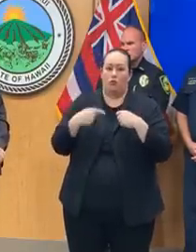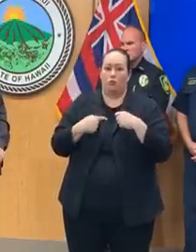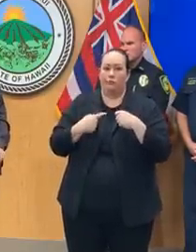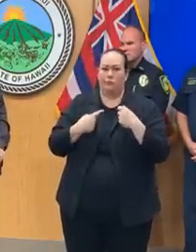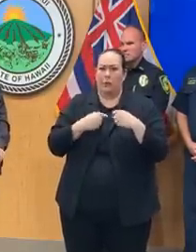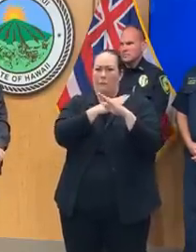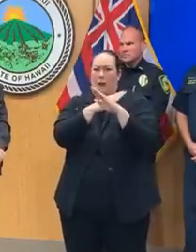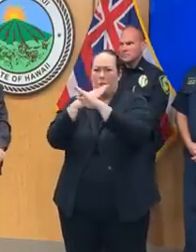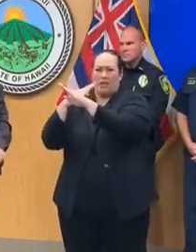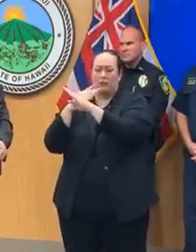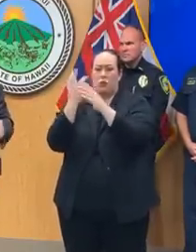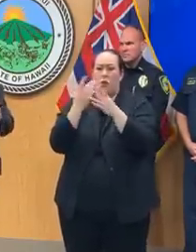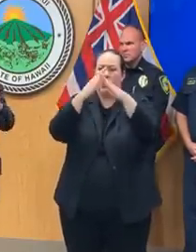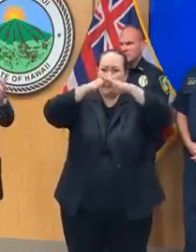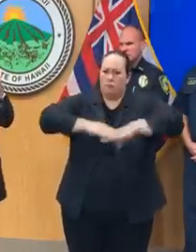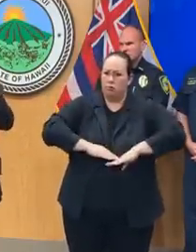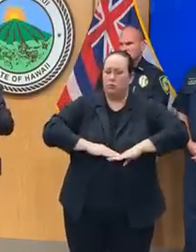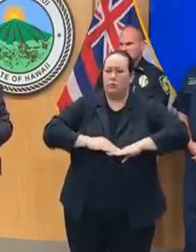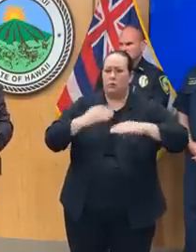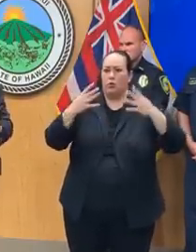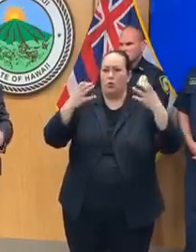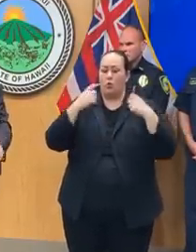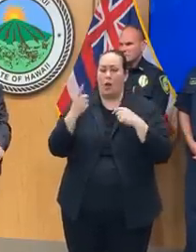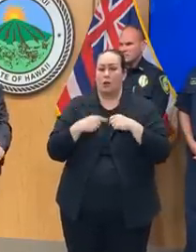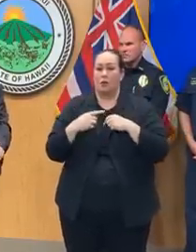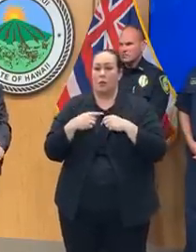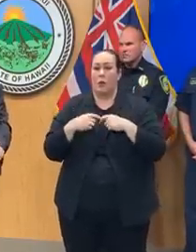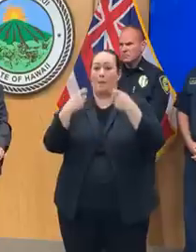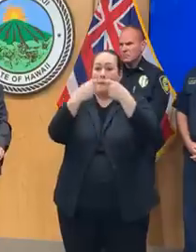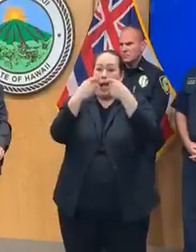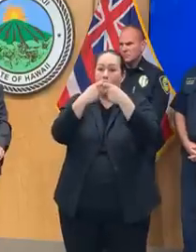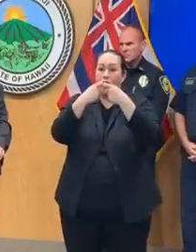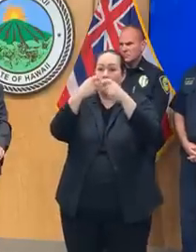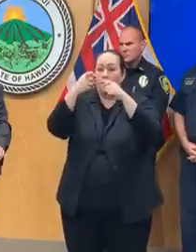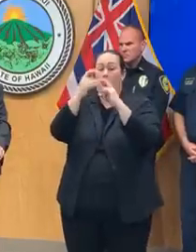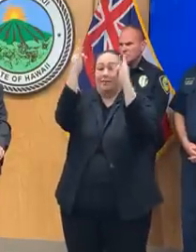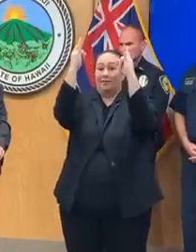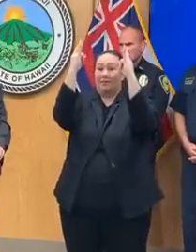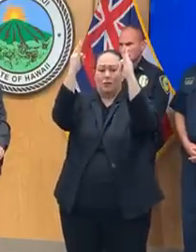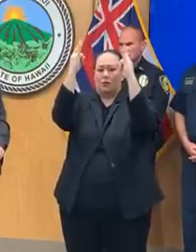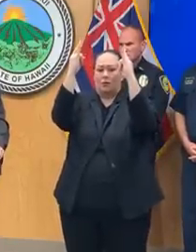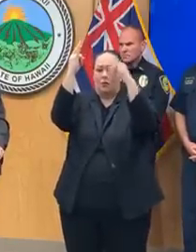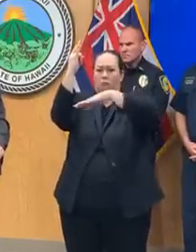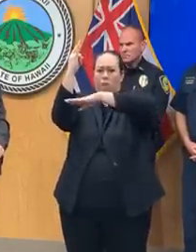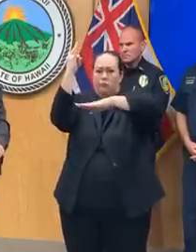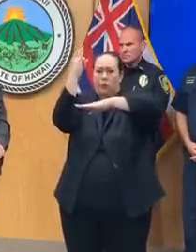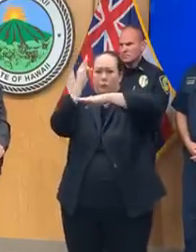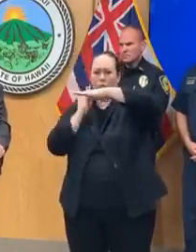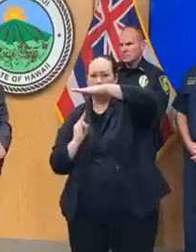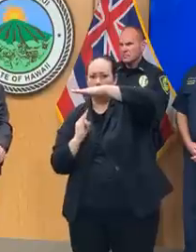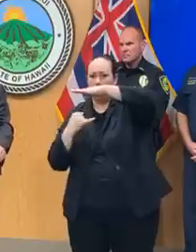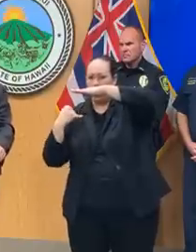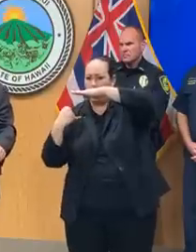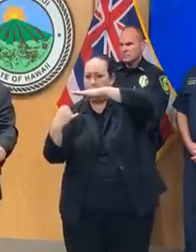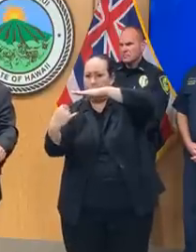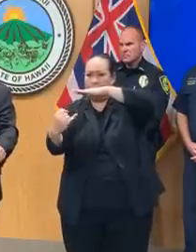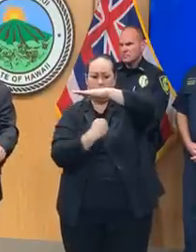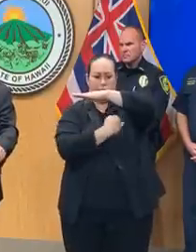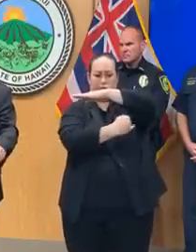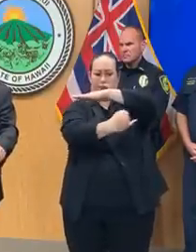barriers that we have to safety. We'd like to get power lines underground. We intend to invest very heavily on that in